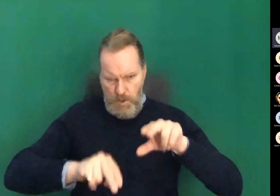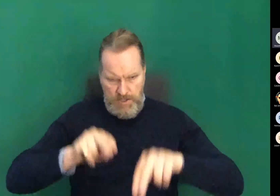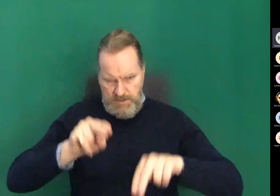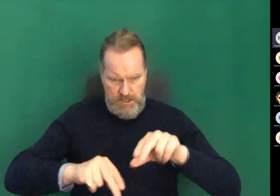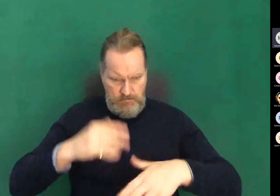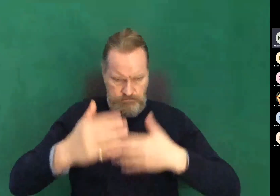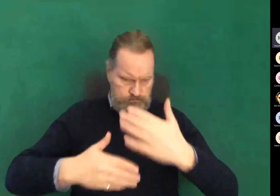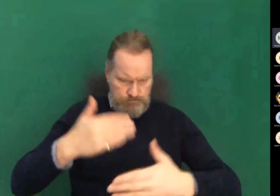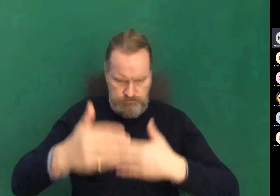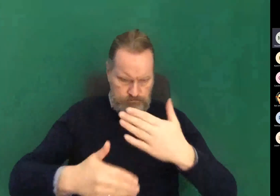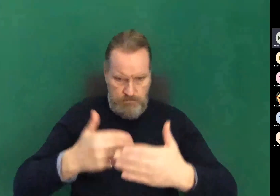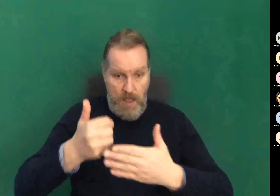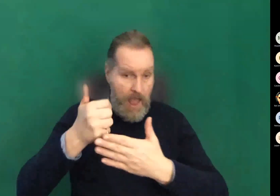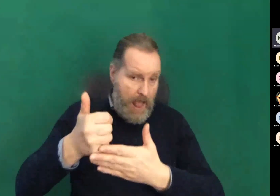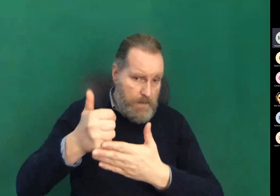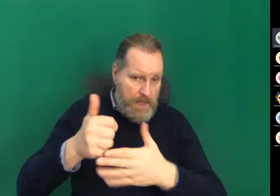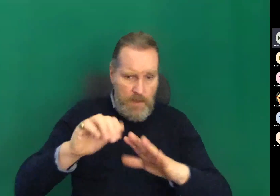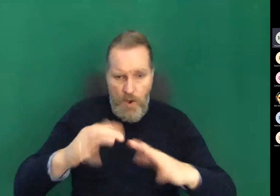having the desired effect.